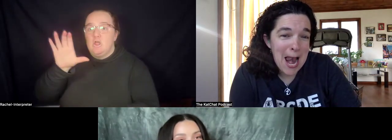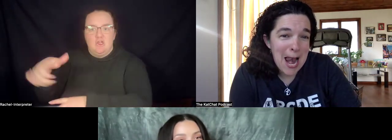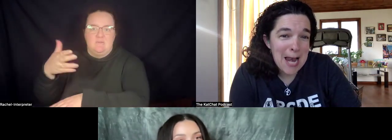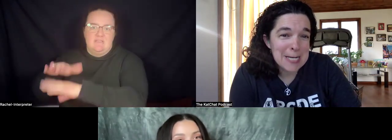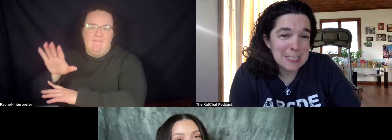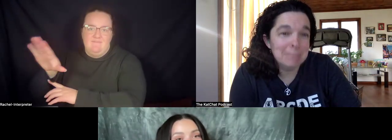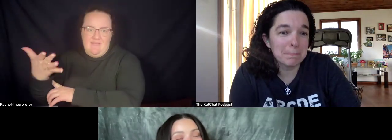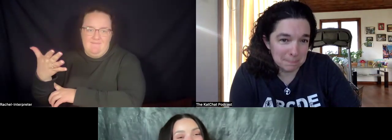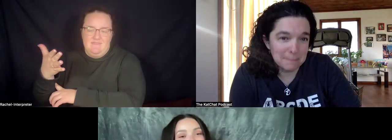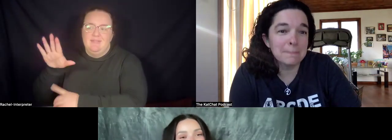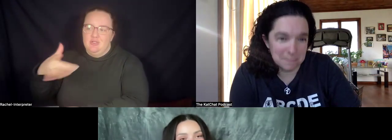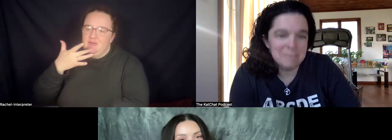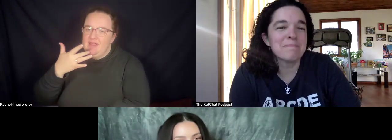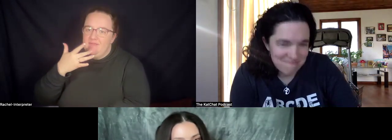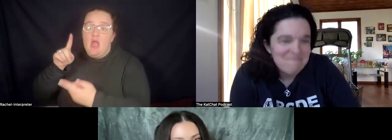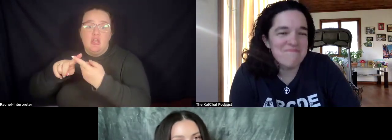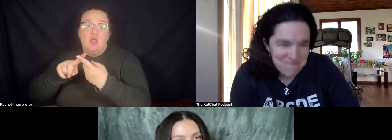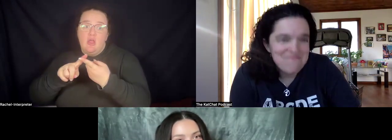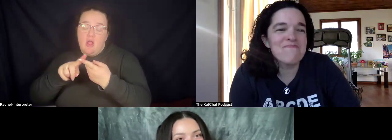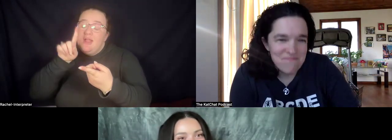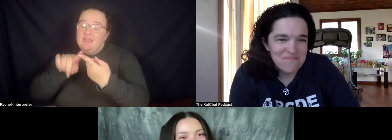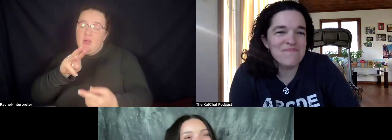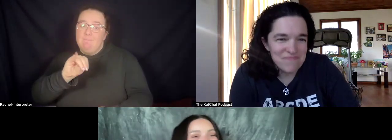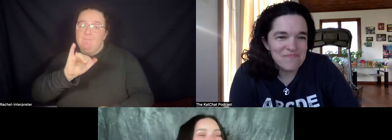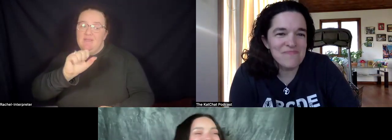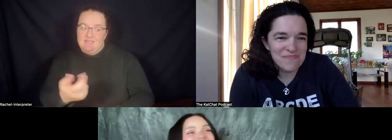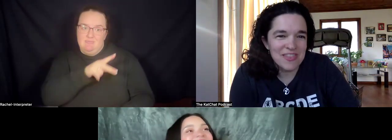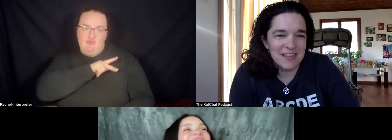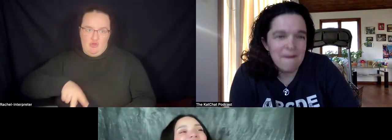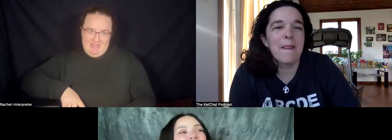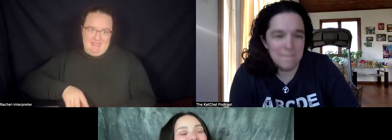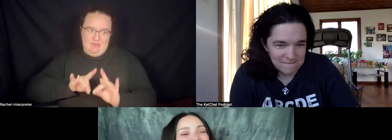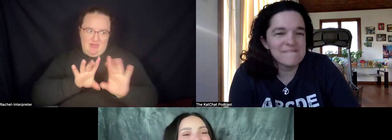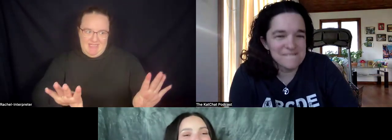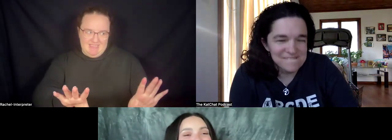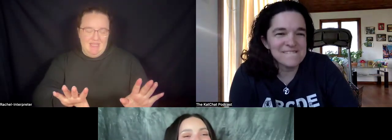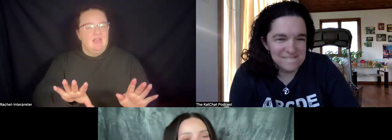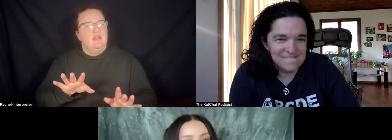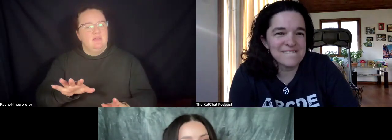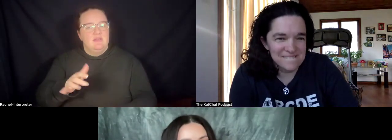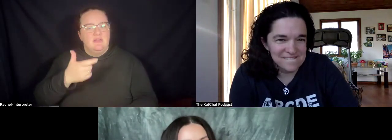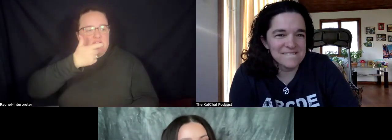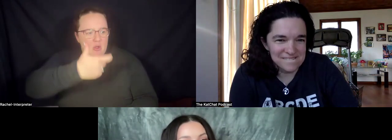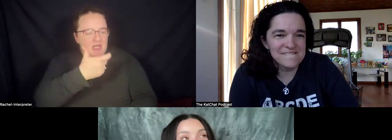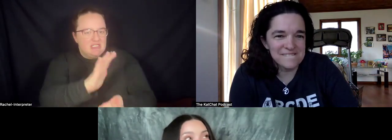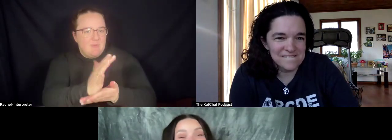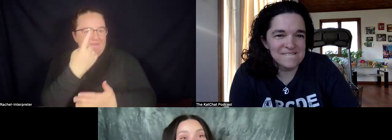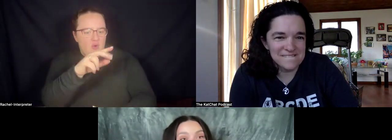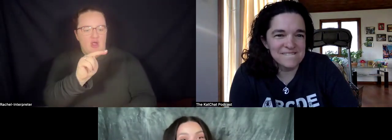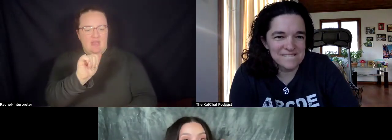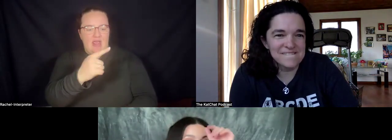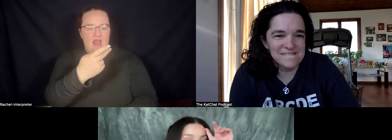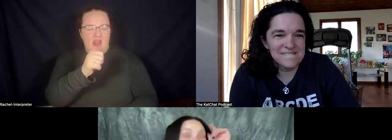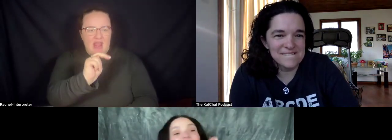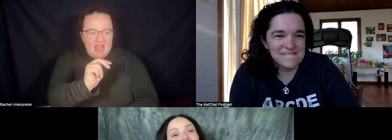was her favorite until Mia's Prince came out. And then she she watches the movie for Nathan. She loves